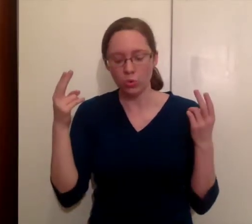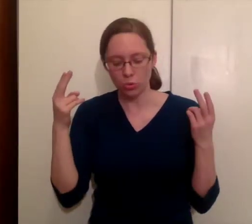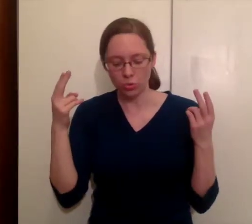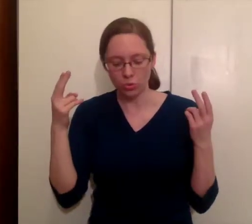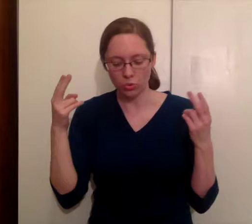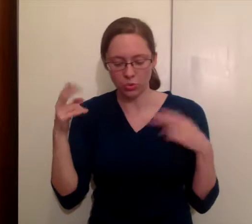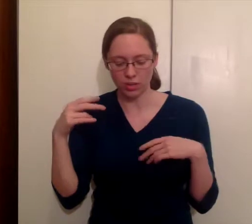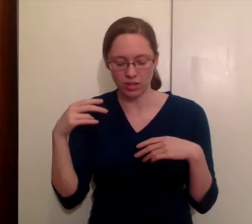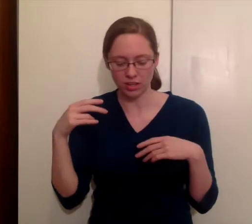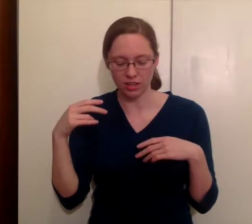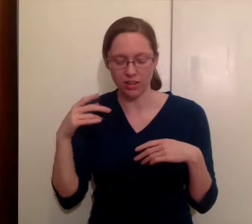"Awoo!"